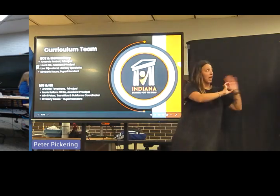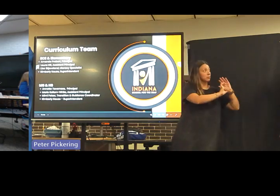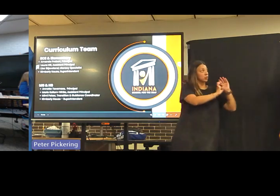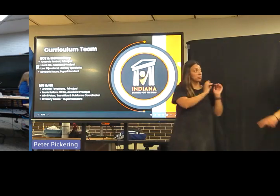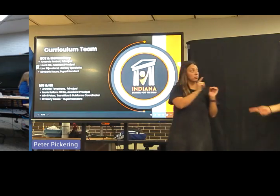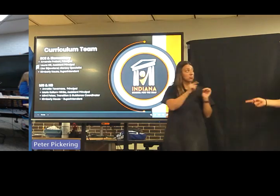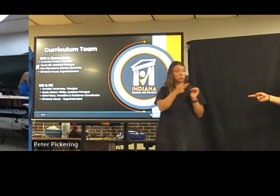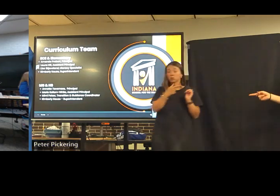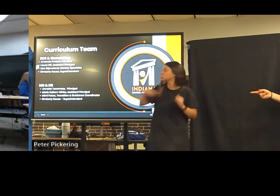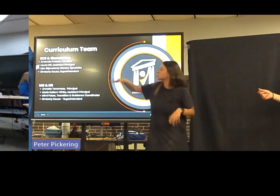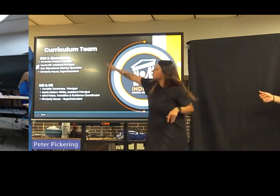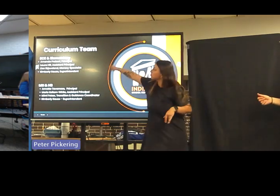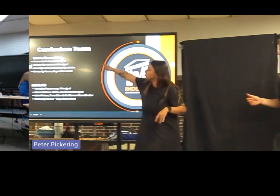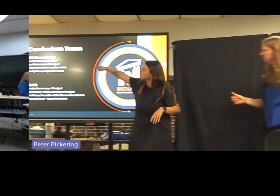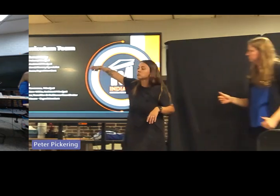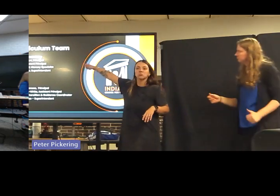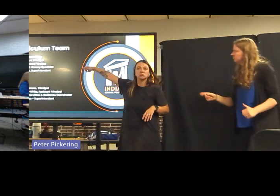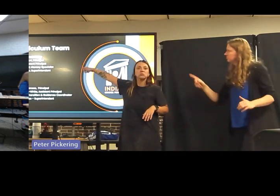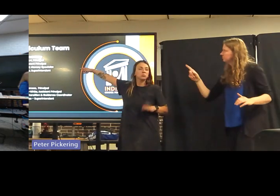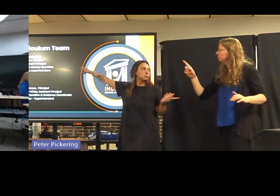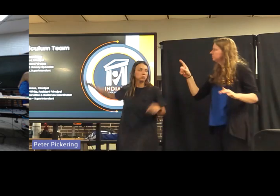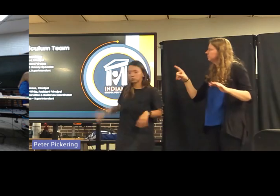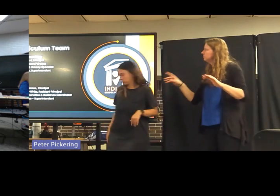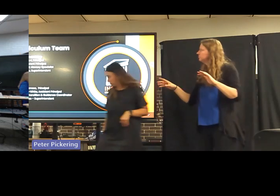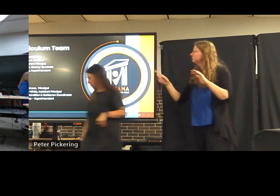are learning. You want to do elementary?